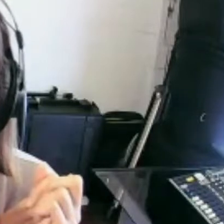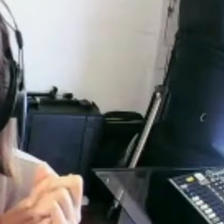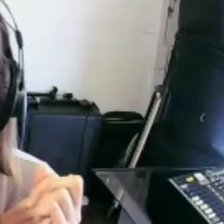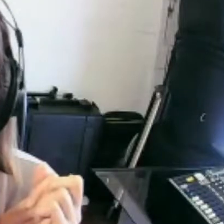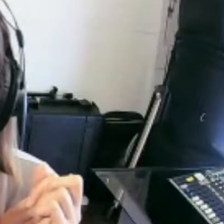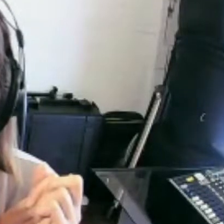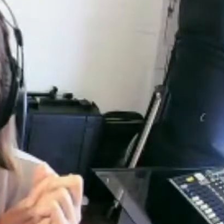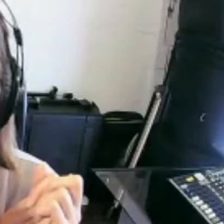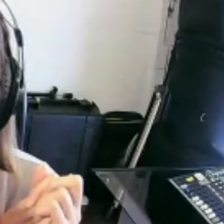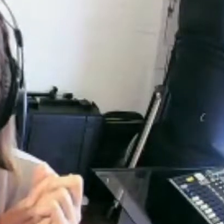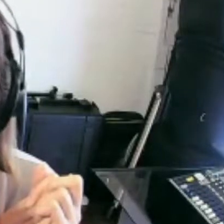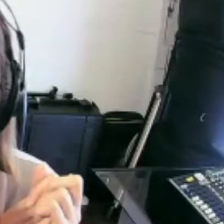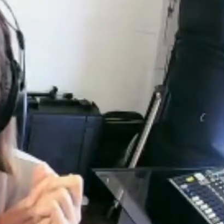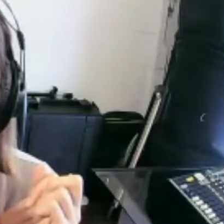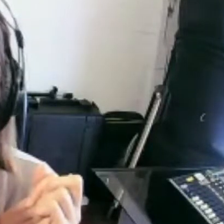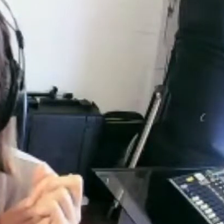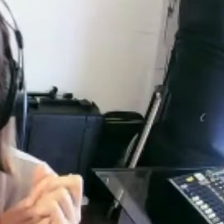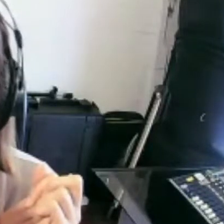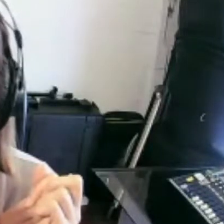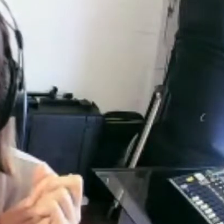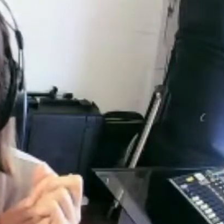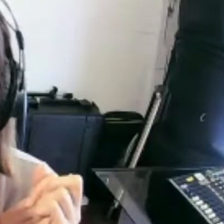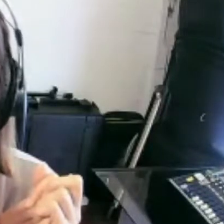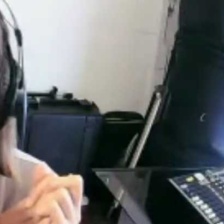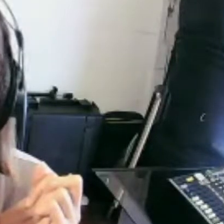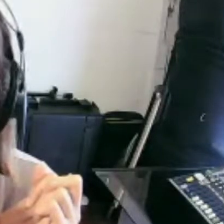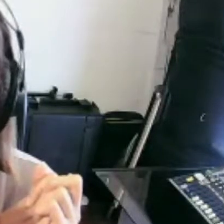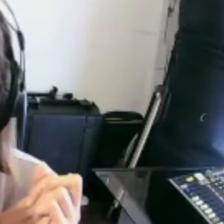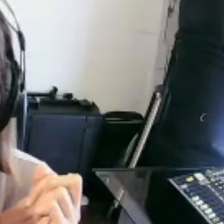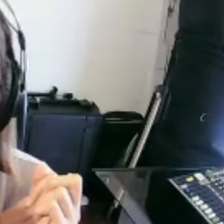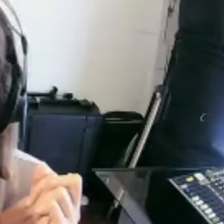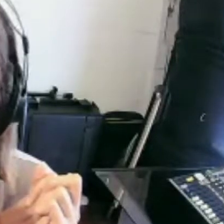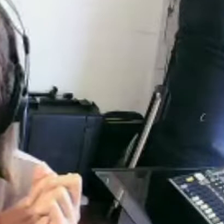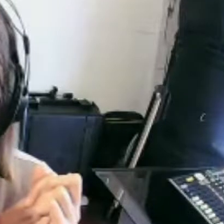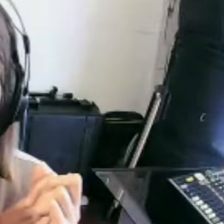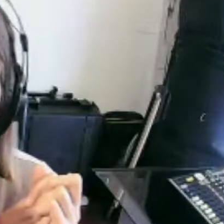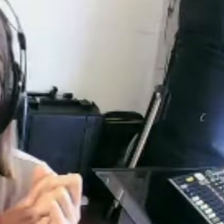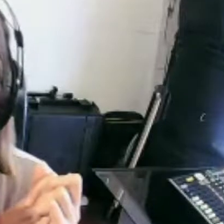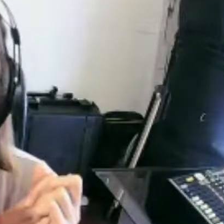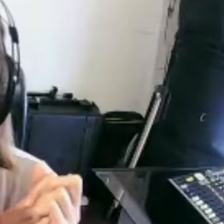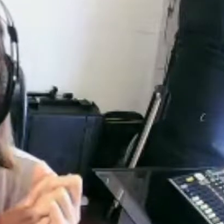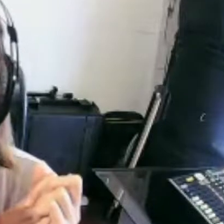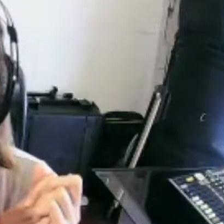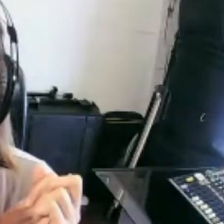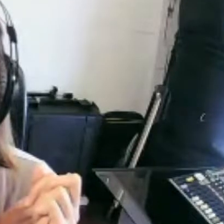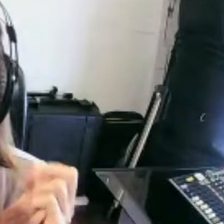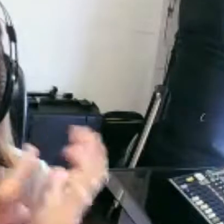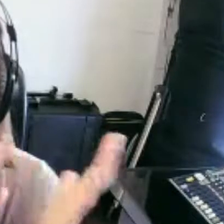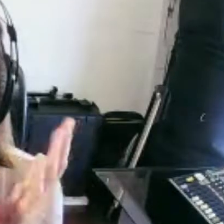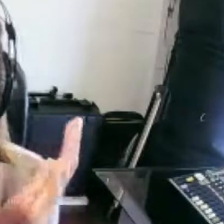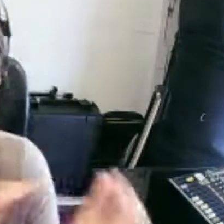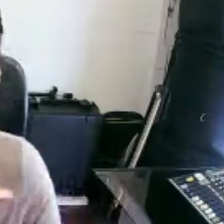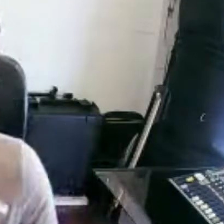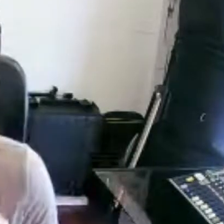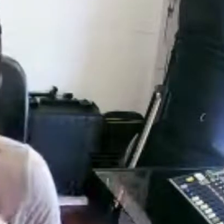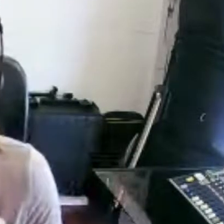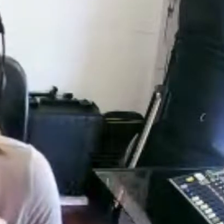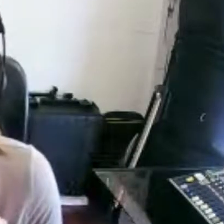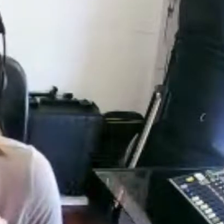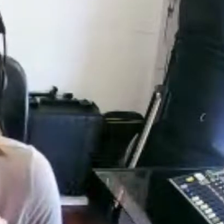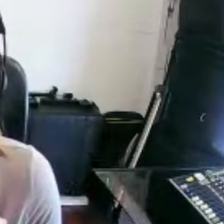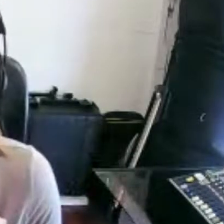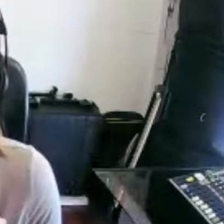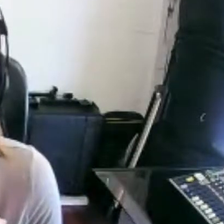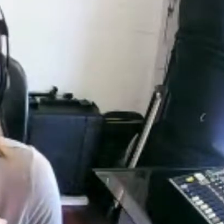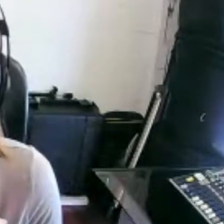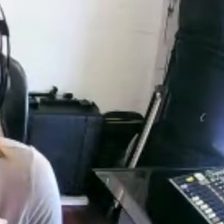is. Voice comes in all shapes and colors, and it's brilliant. Expression is expression. So follow us. You can follow